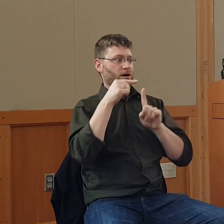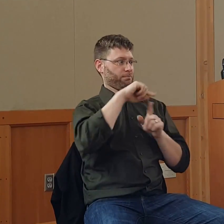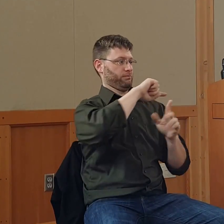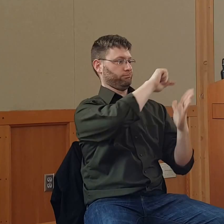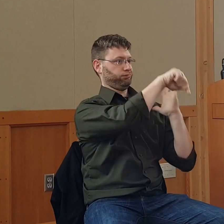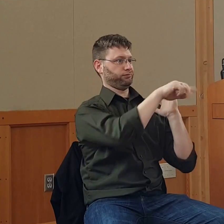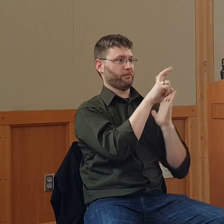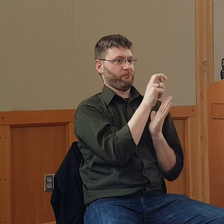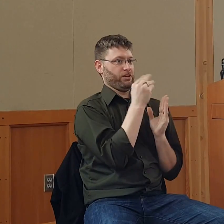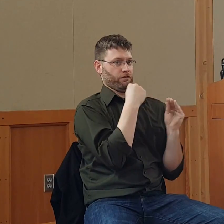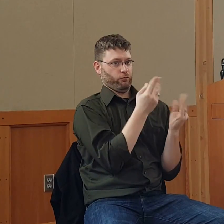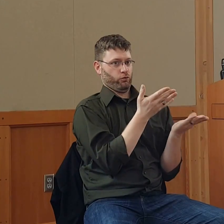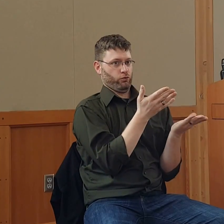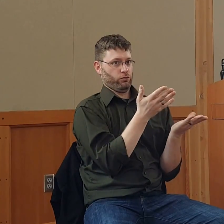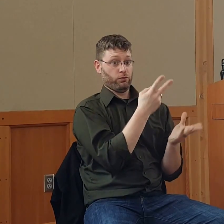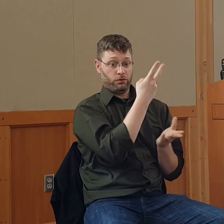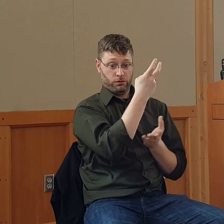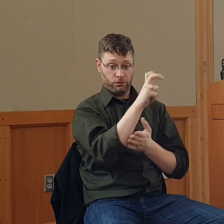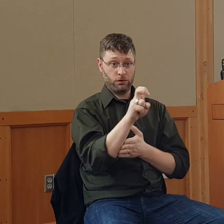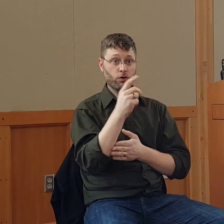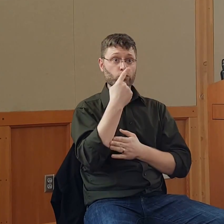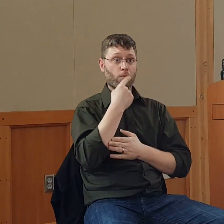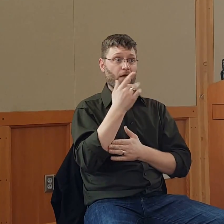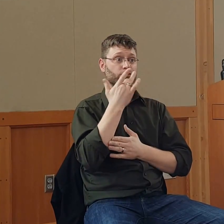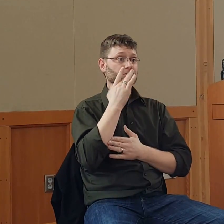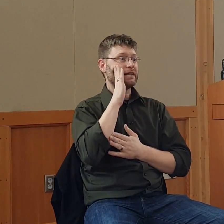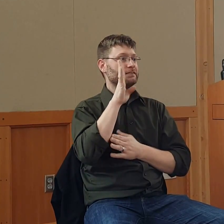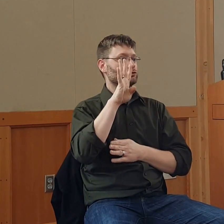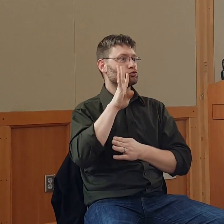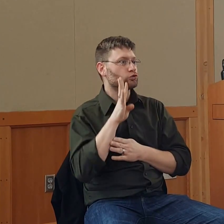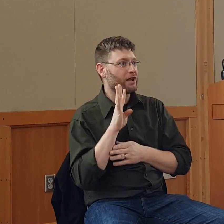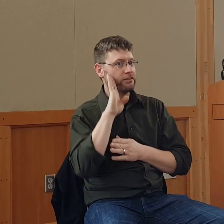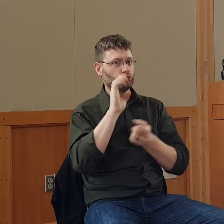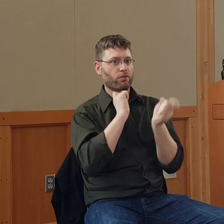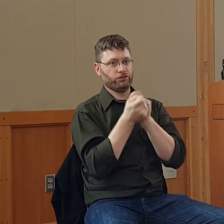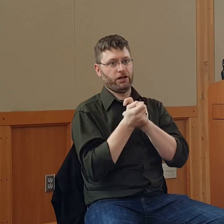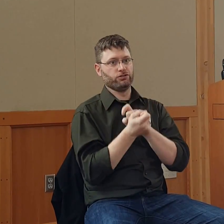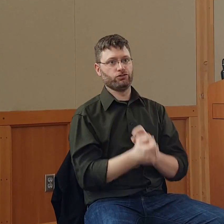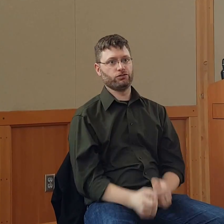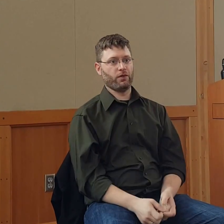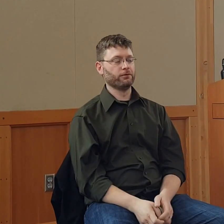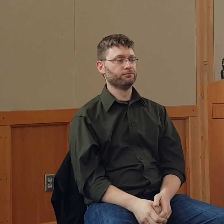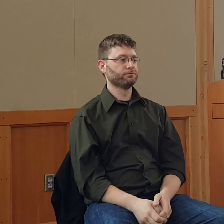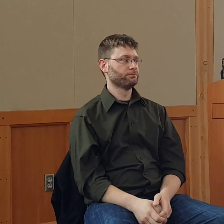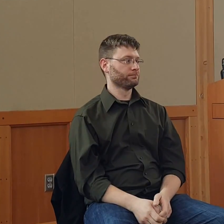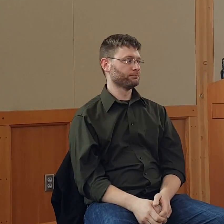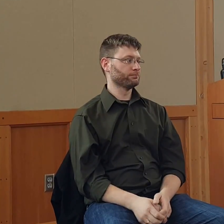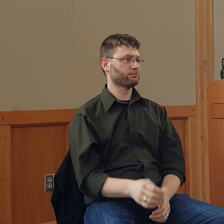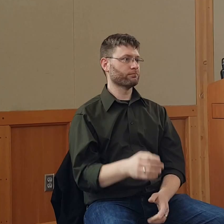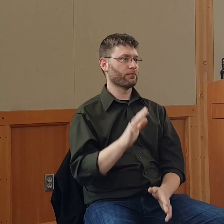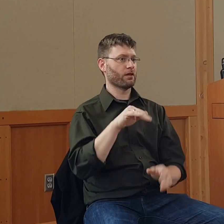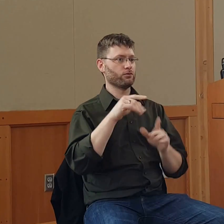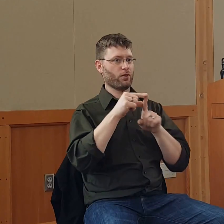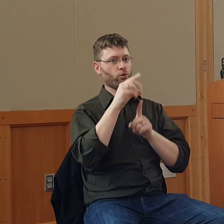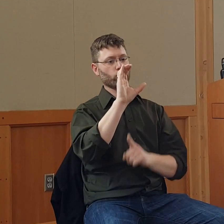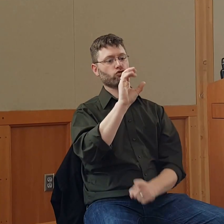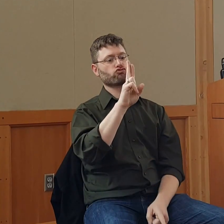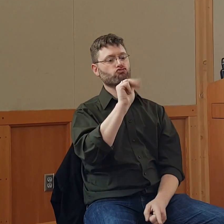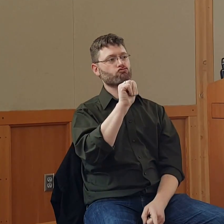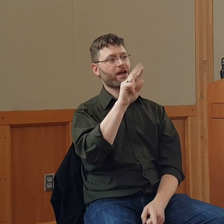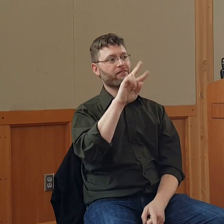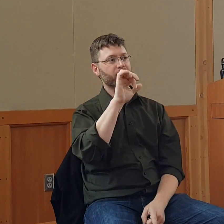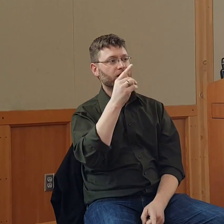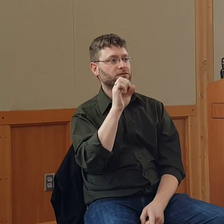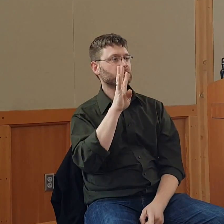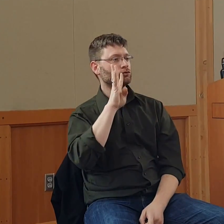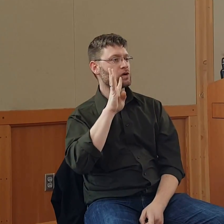you do make the transition, your palate does change. You don't crave the things that you used to crave. And I use the word crave very loosely. We do tend to use